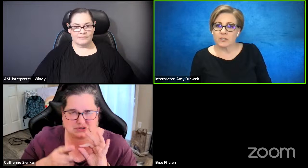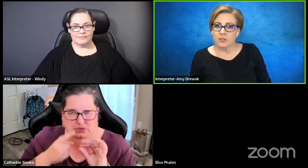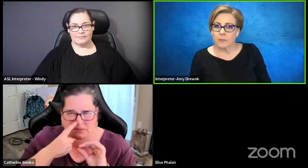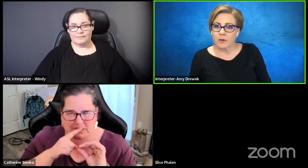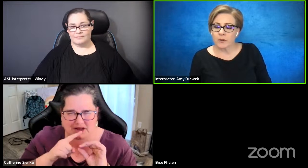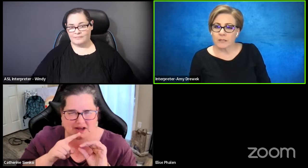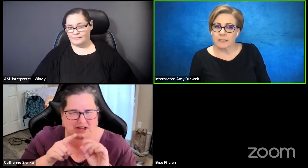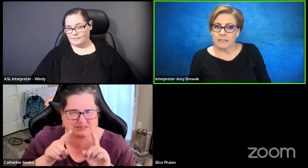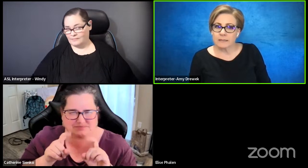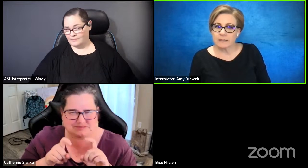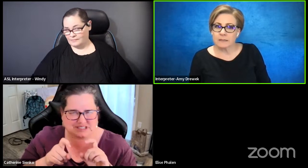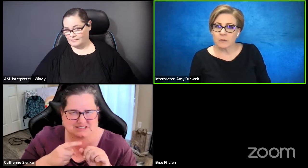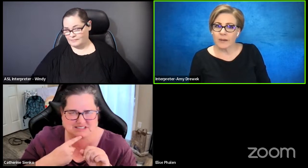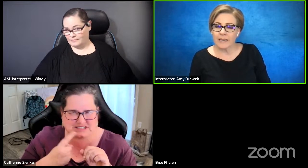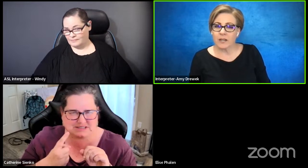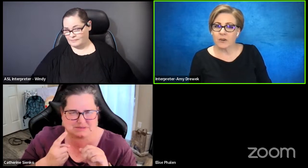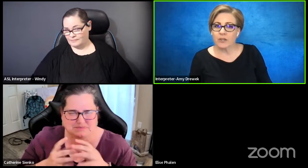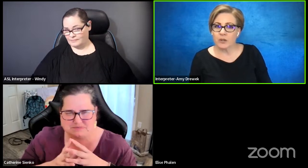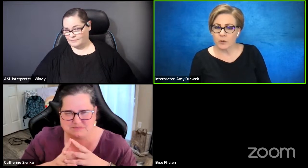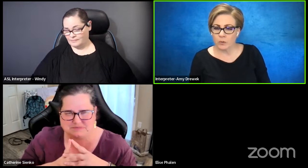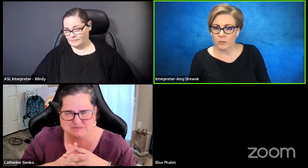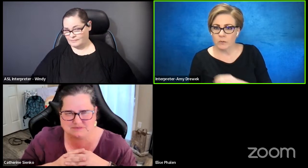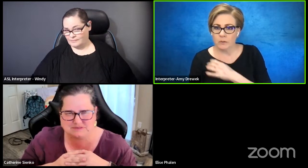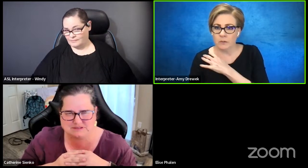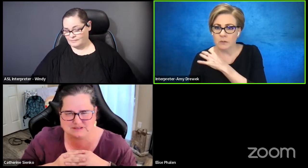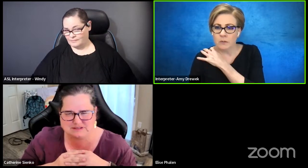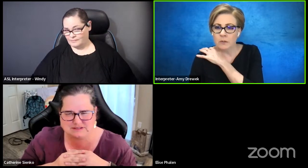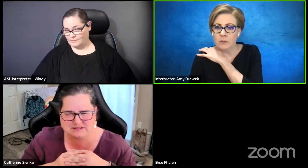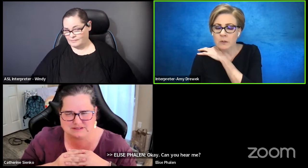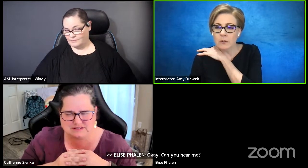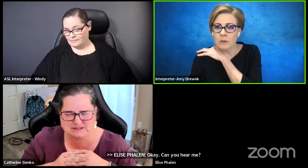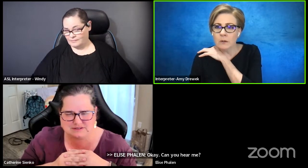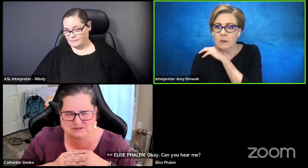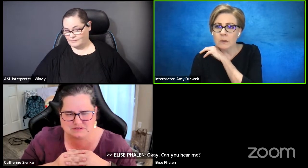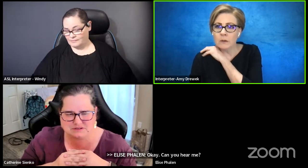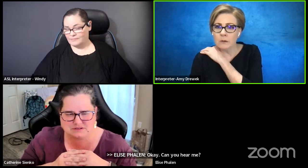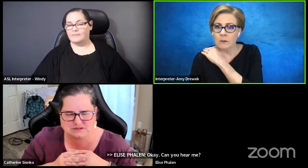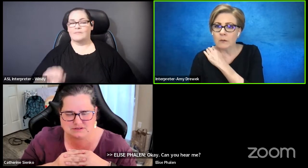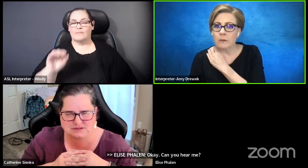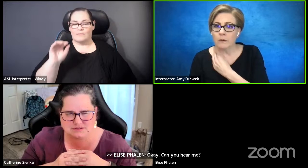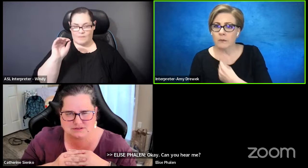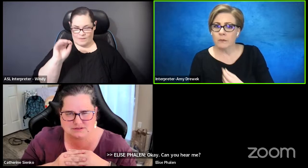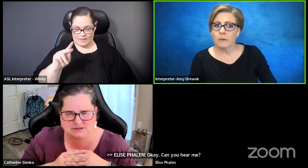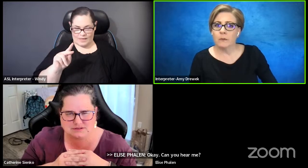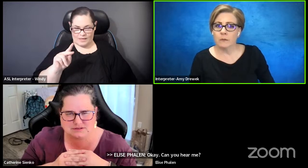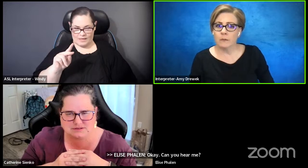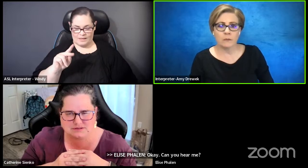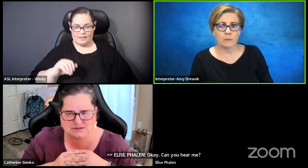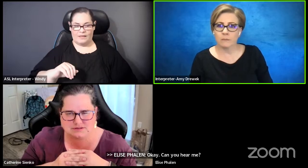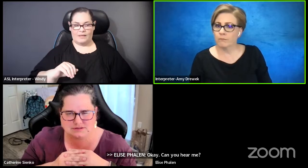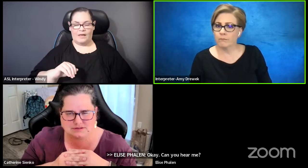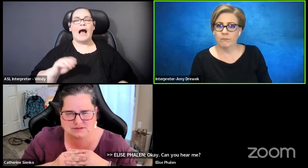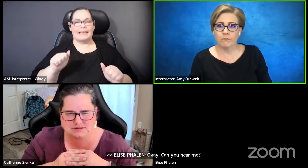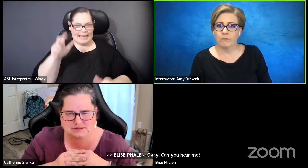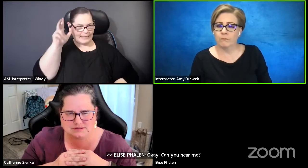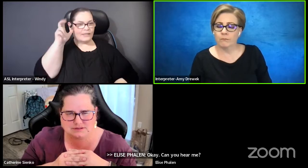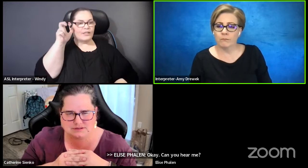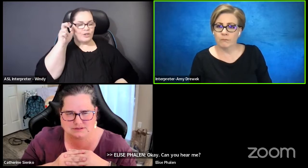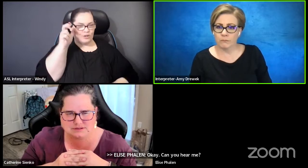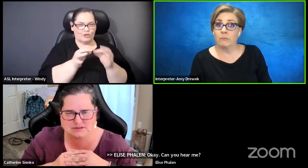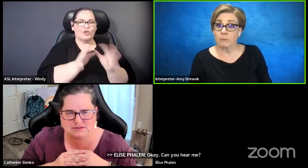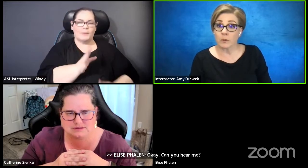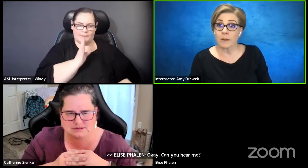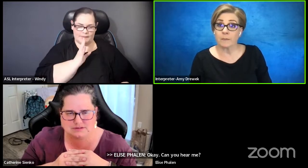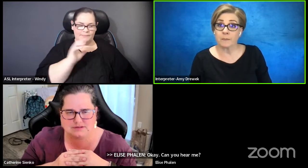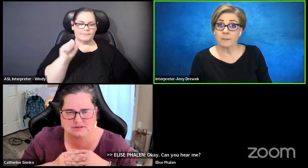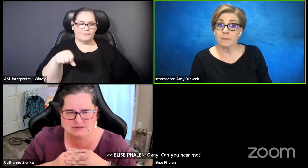Can you hear the interpreter, Elise? We can hear you. Okay. You can't hear her speaking. I can hear the